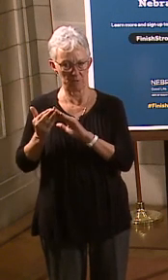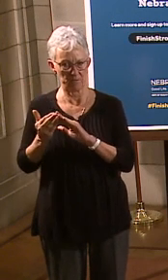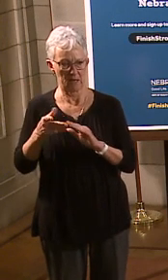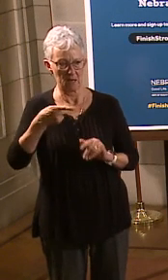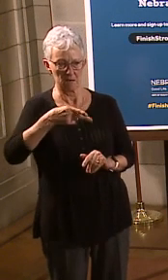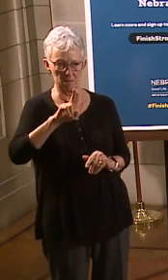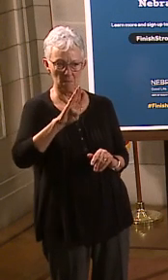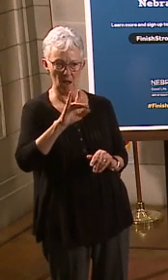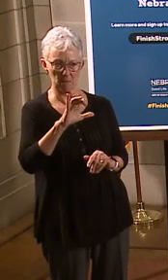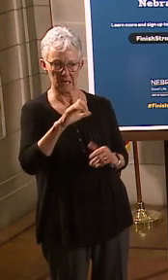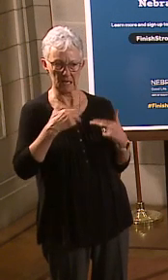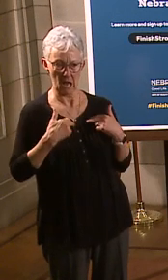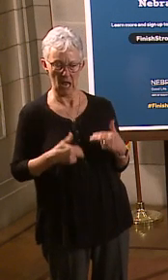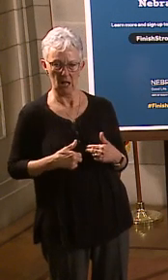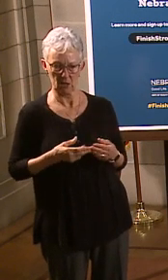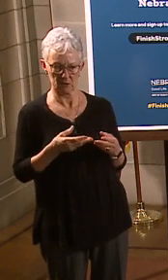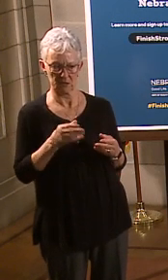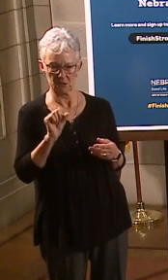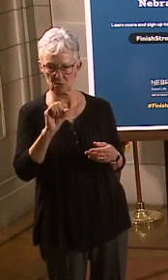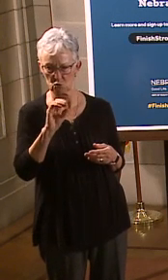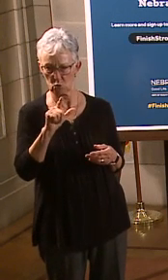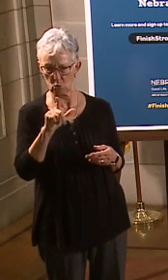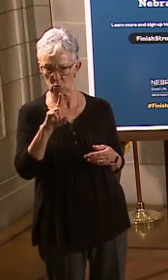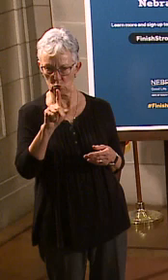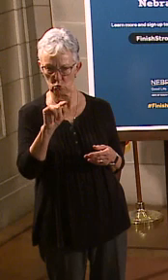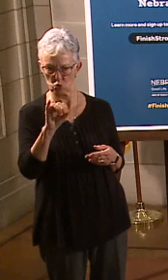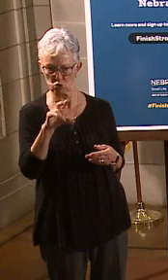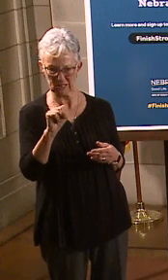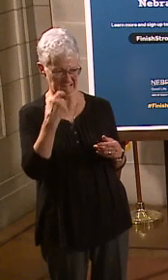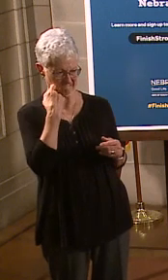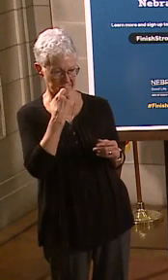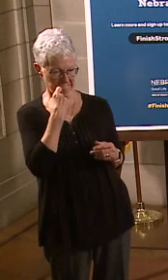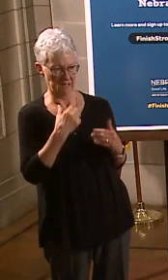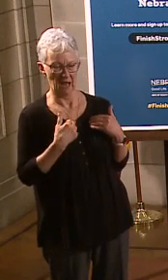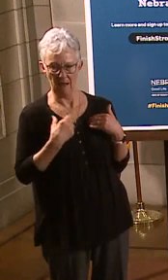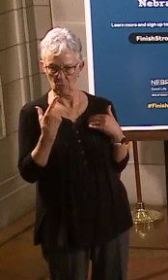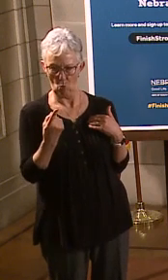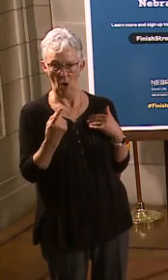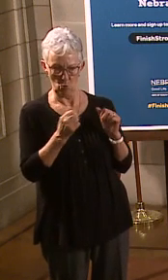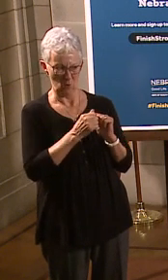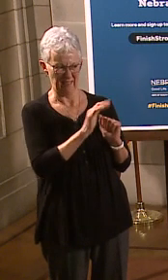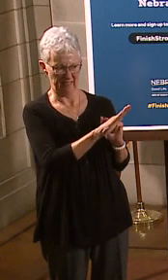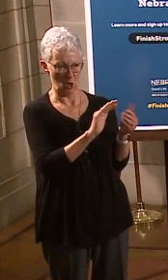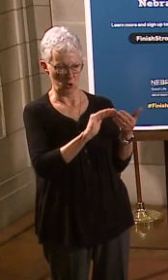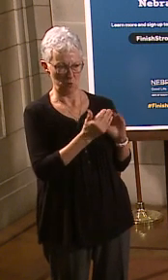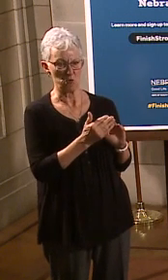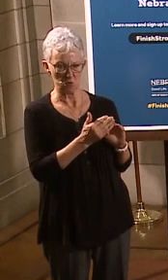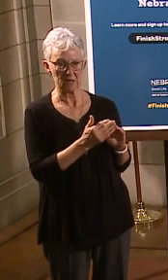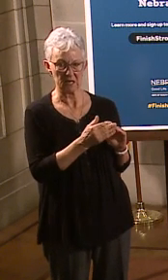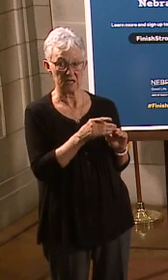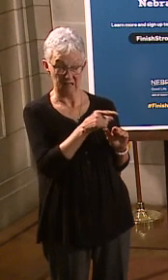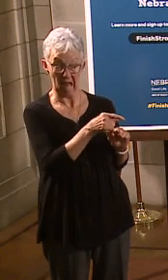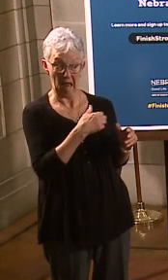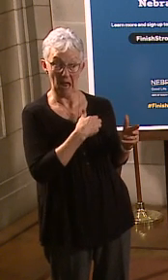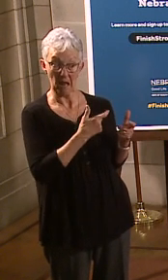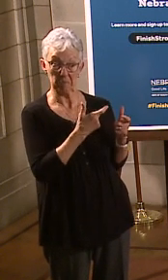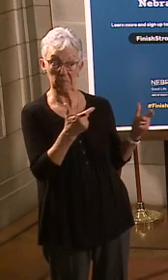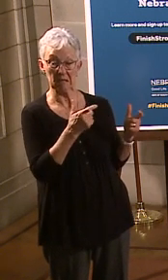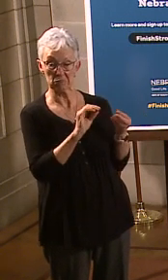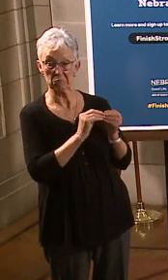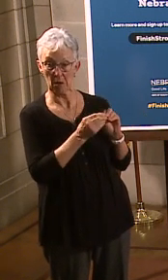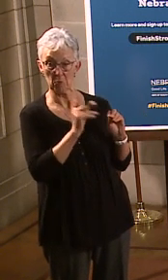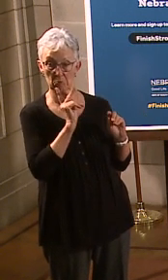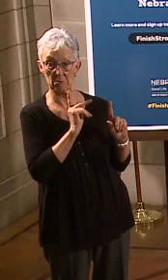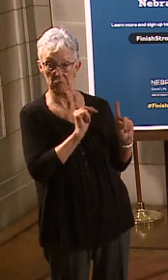had another one recently with their community, and I believe that one was well attended too. So we are getting the word out. People are knowing